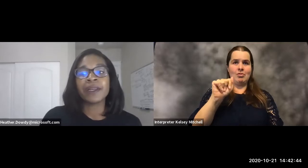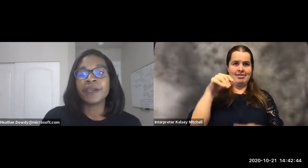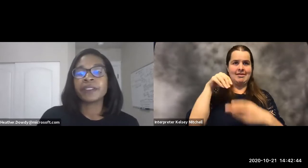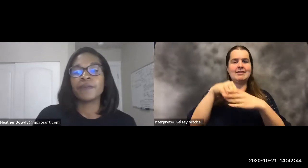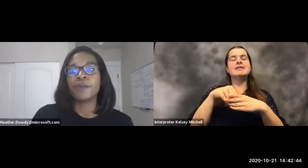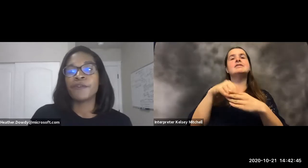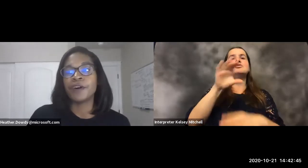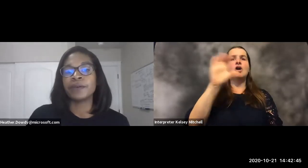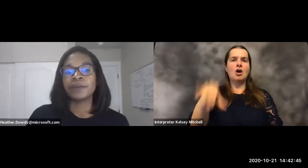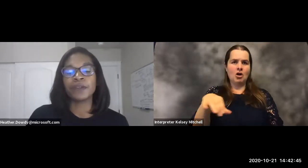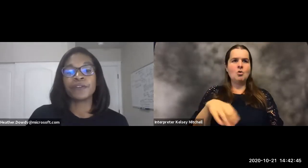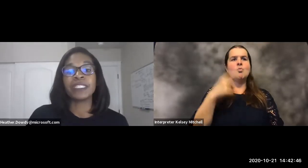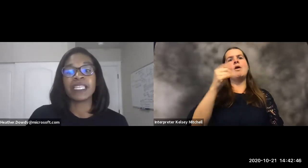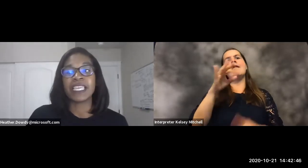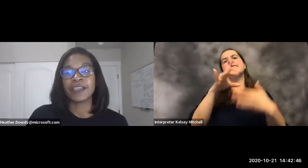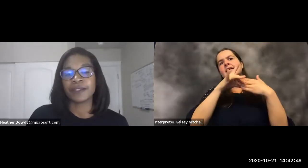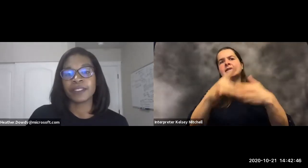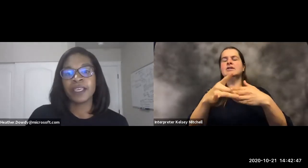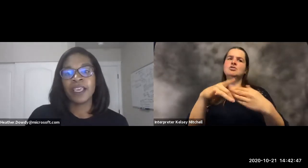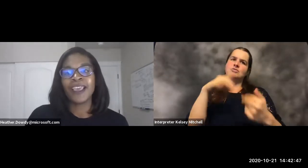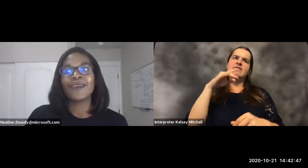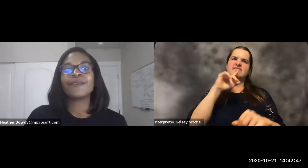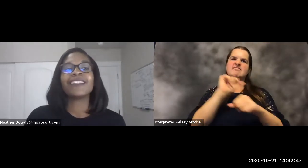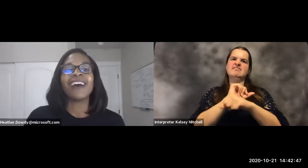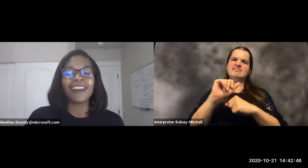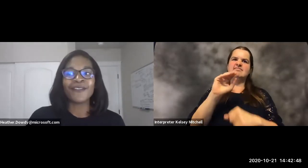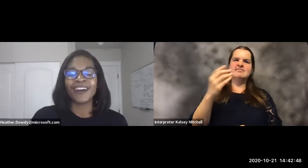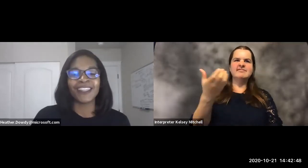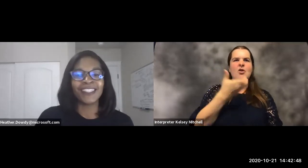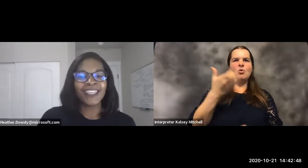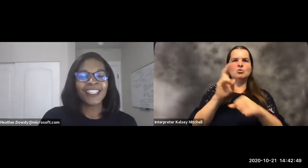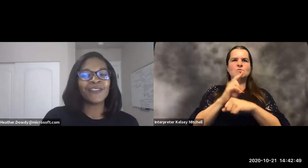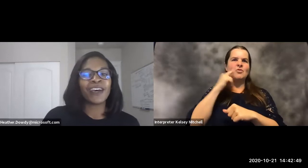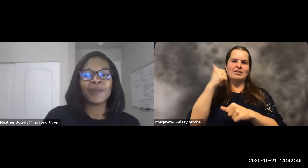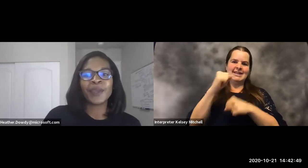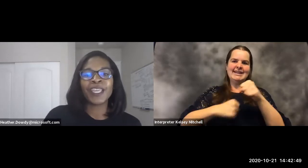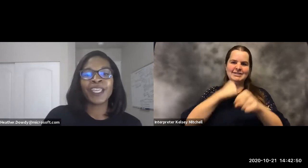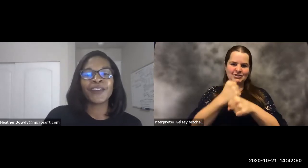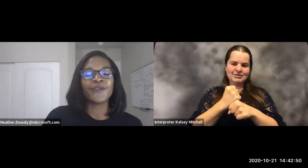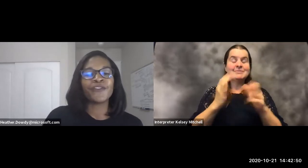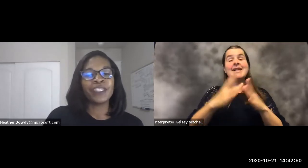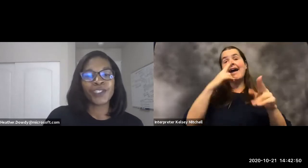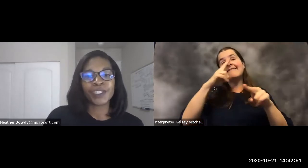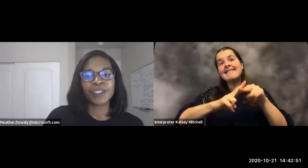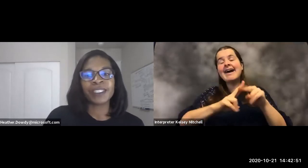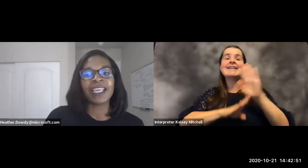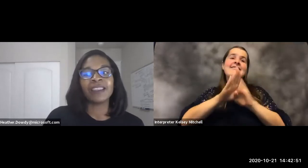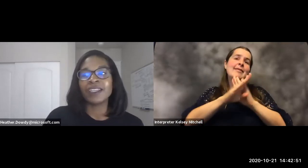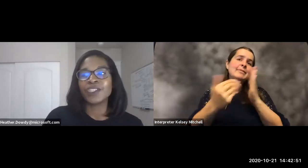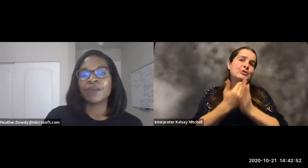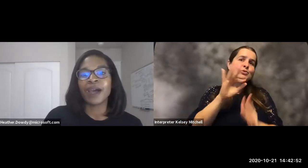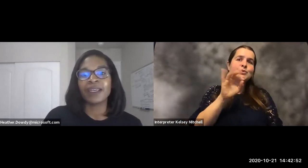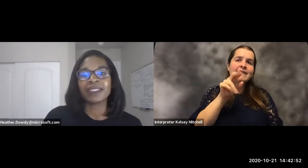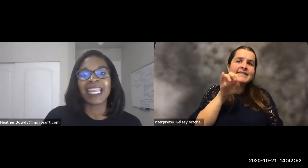of the pioneers of mobile phones, for 10 years. It was a lot of fun developing new features